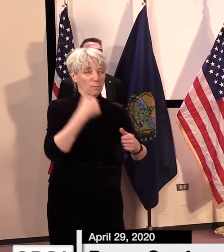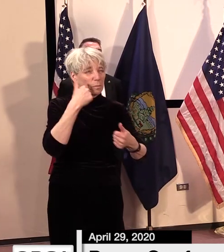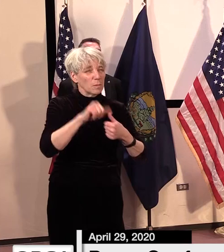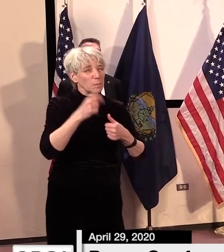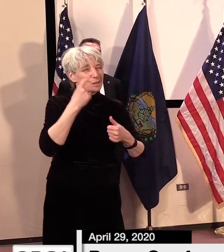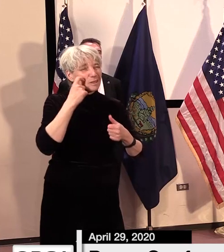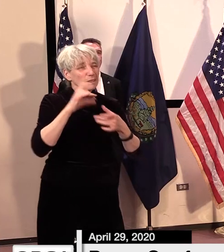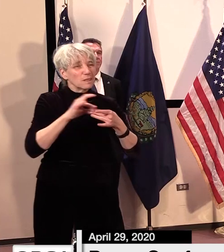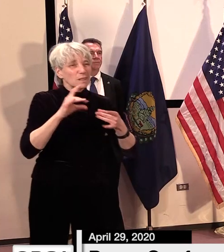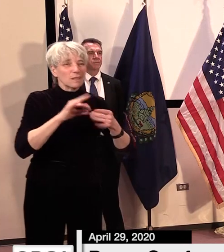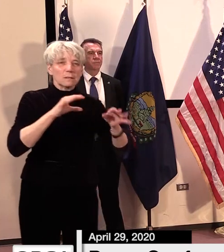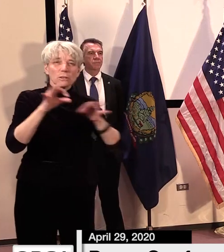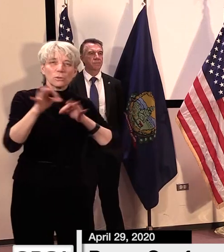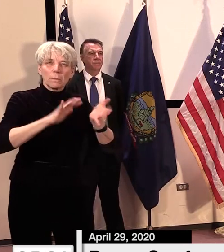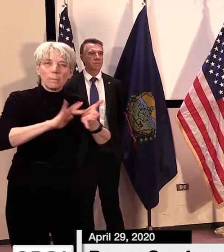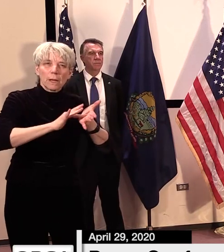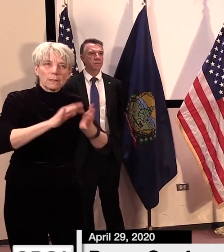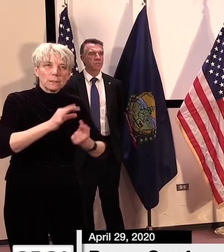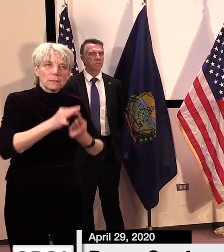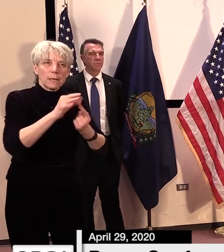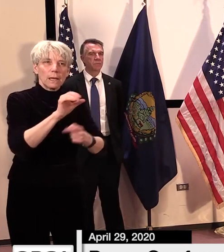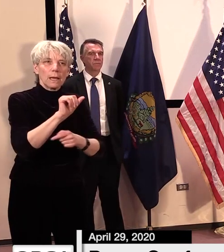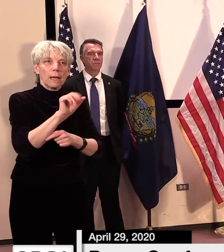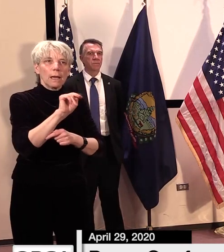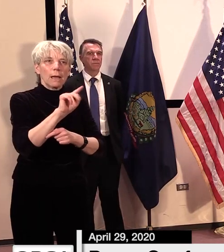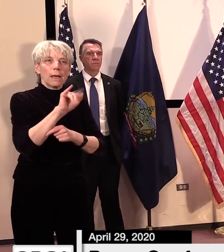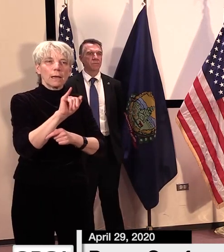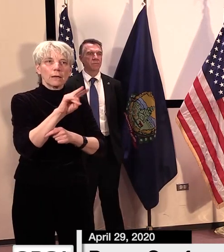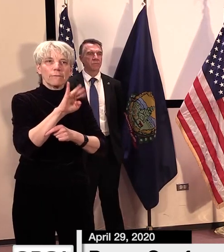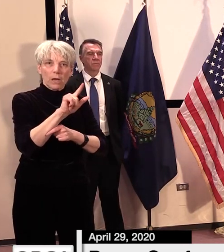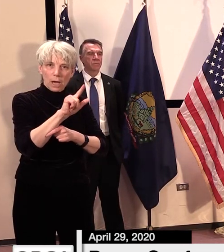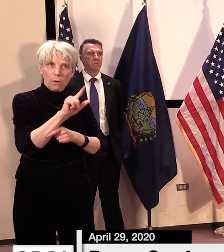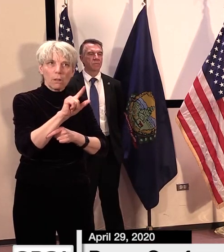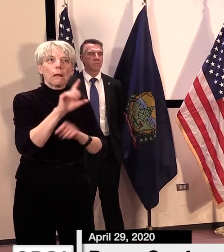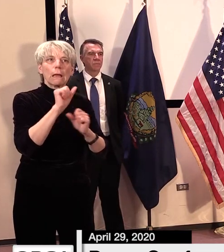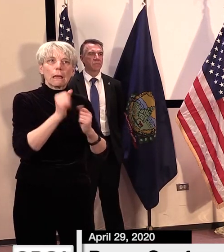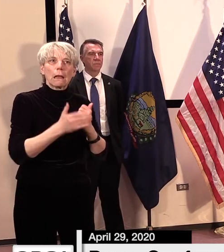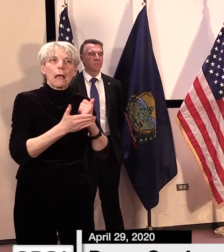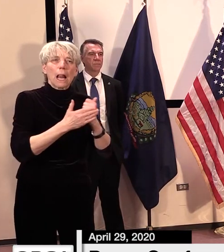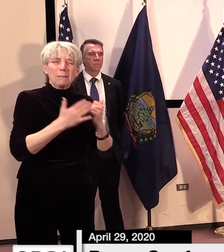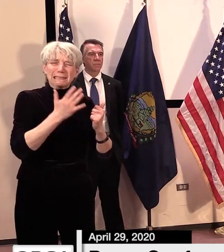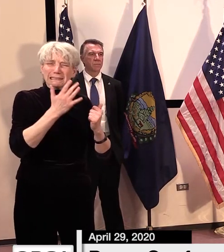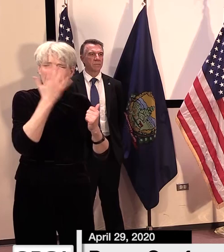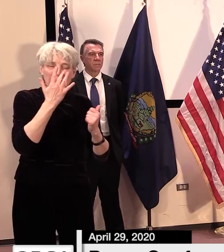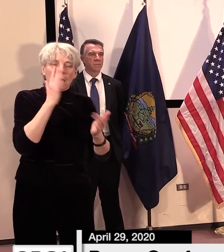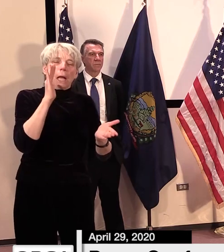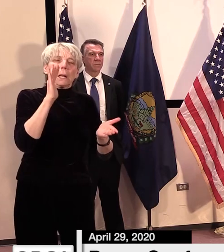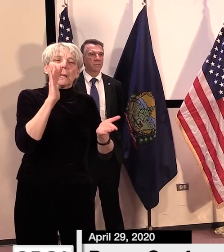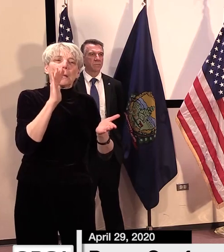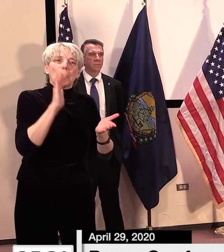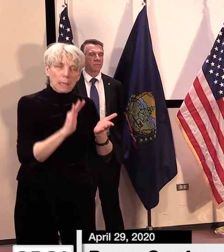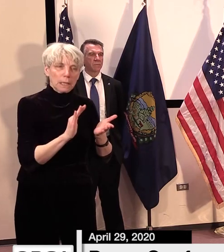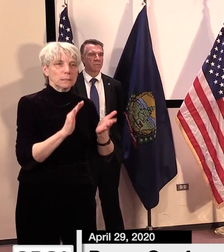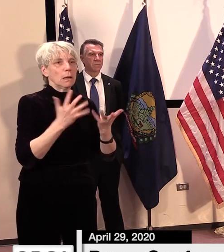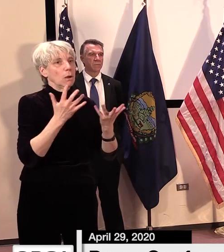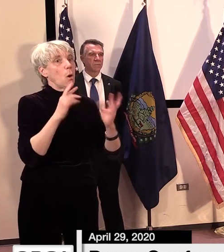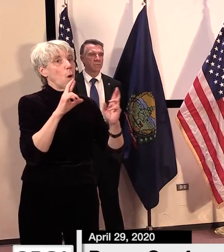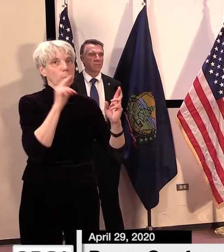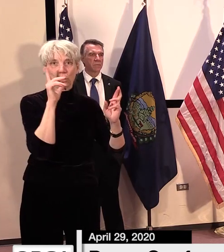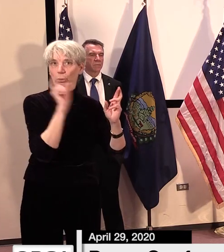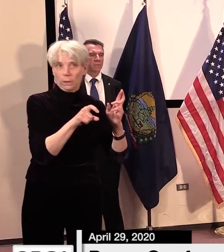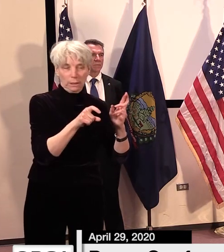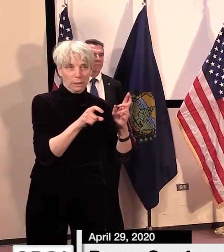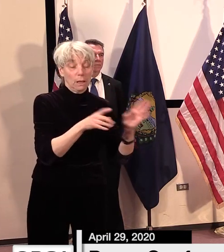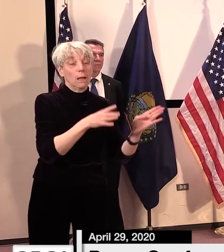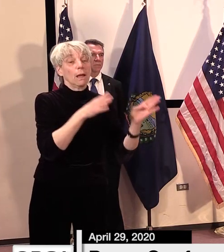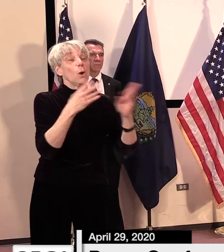in a previous question won't even need to come into play, but more importantly, so that if a vaccine gets developed and it's